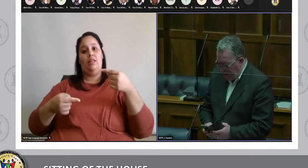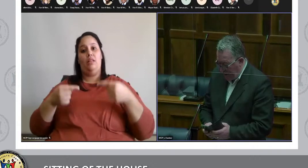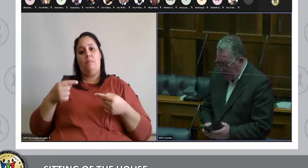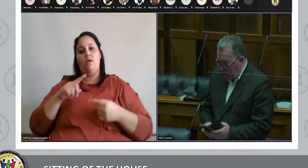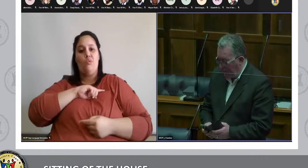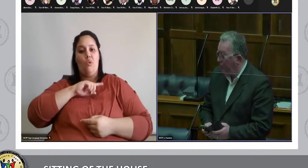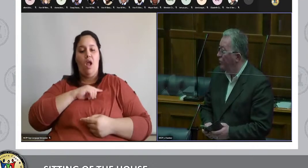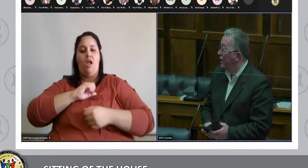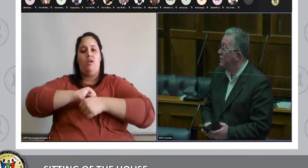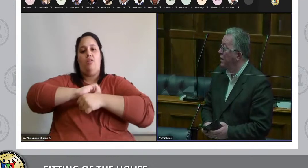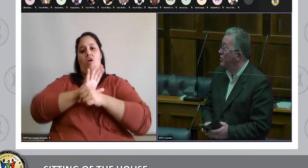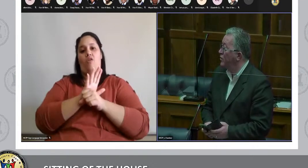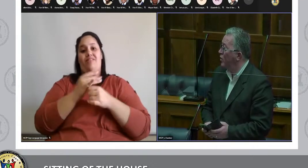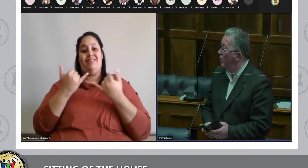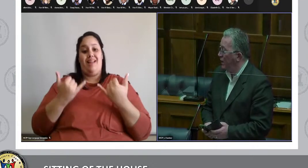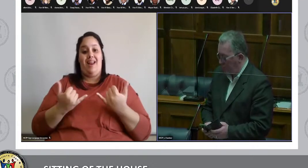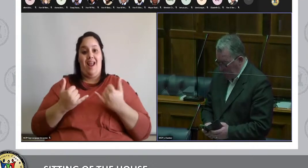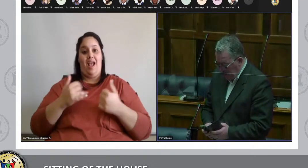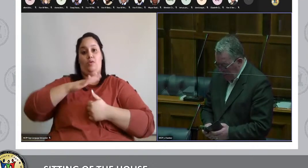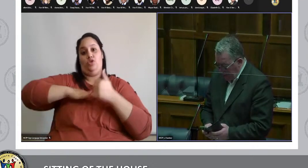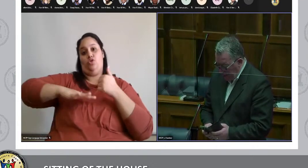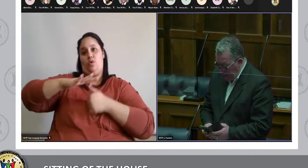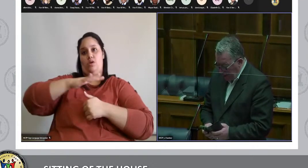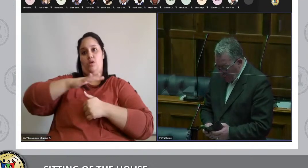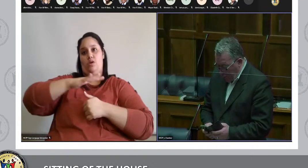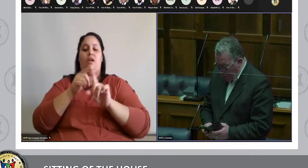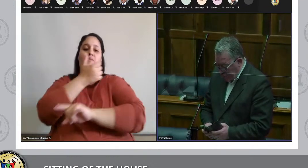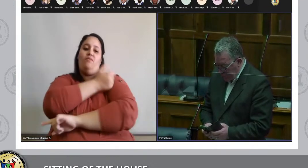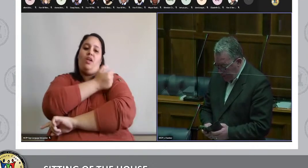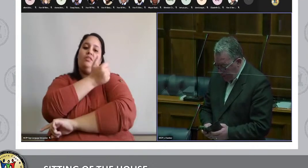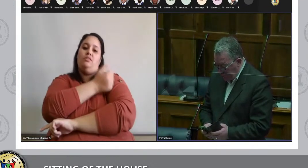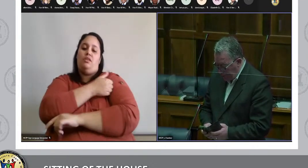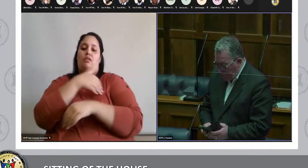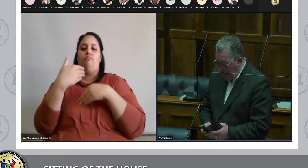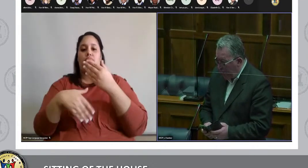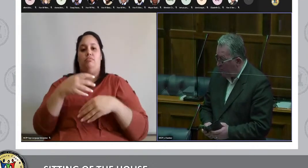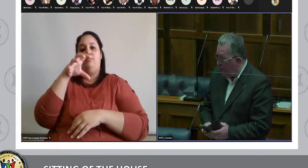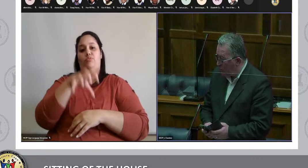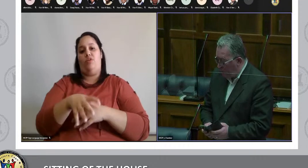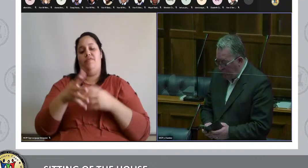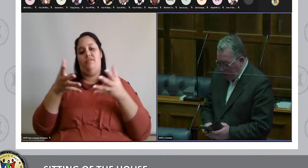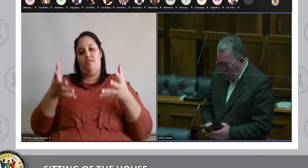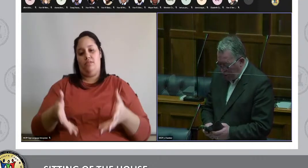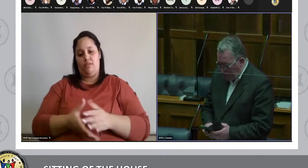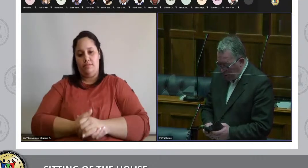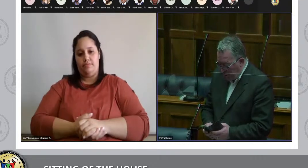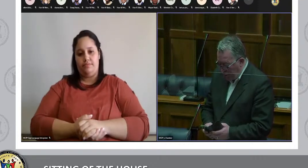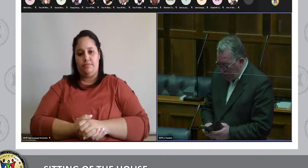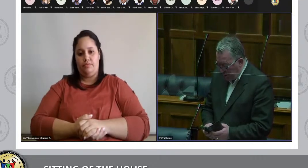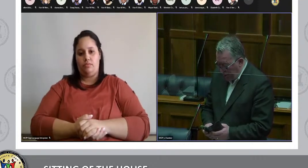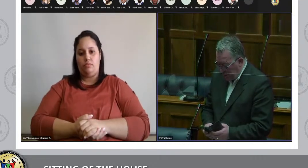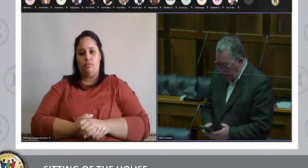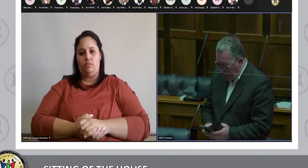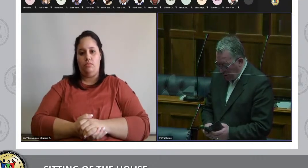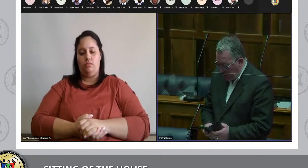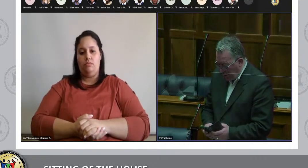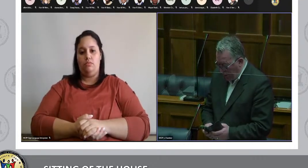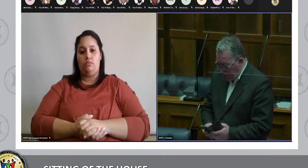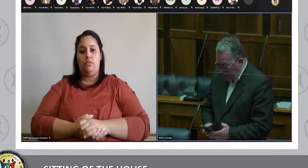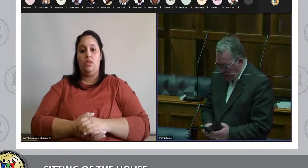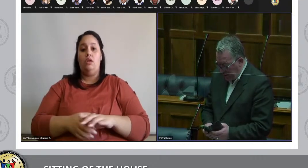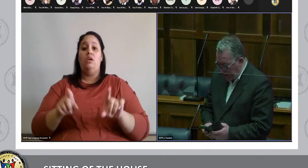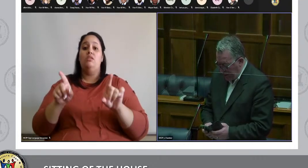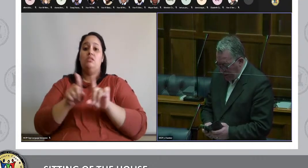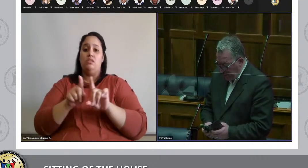COVID-19 pandemic and the vaccination rollout in our province. But Speaker, we also want to sympathize with